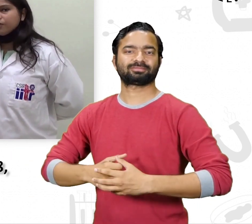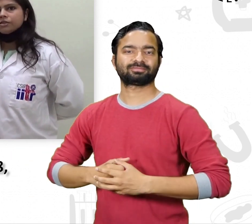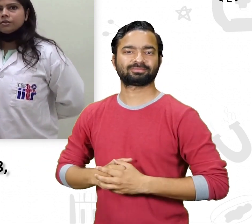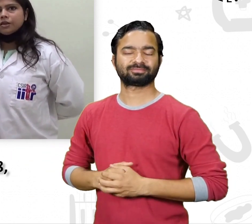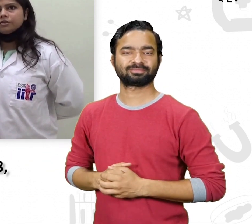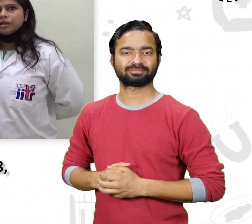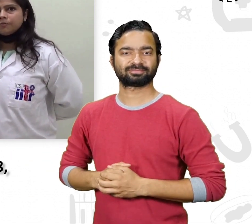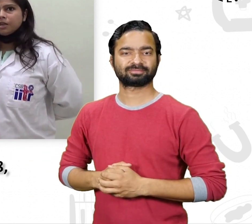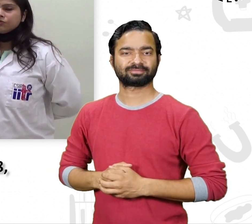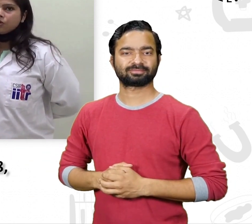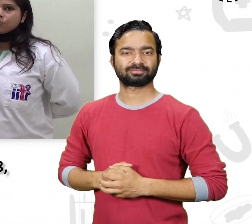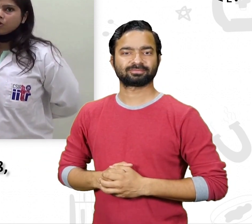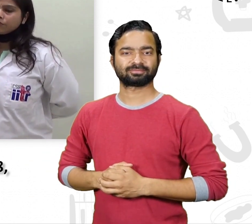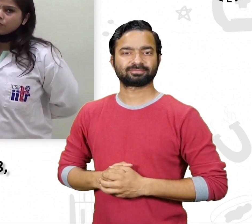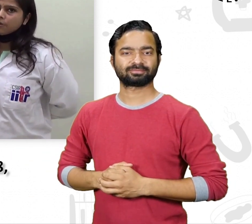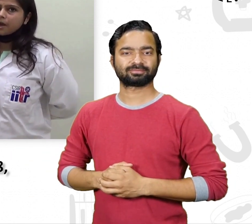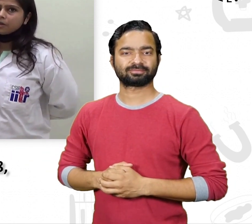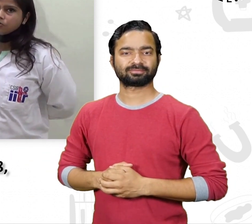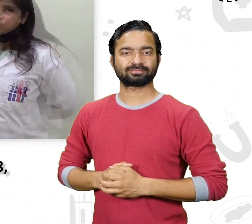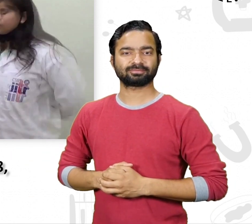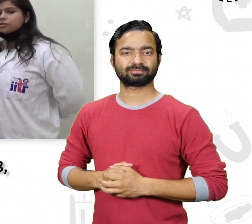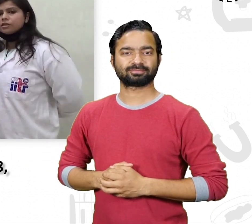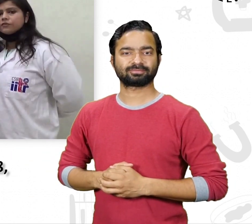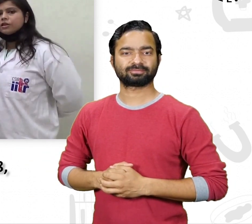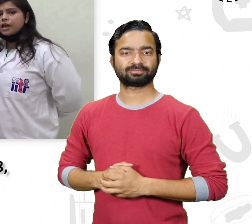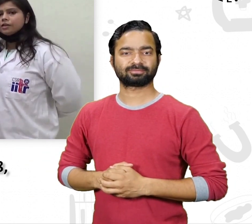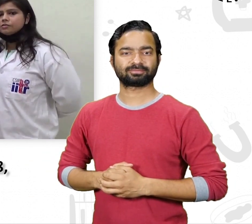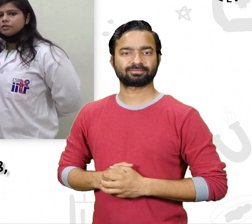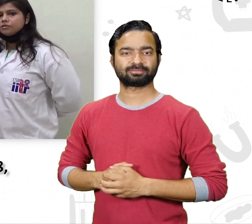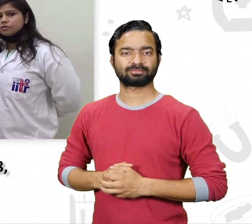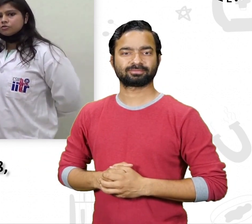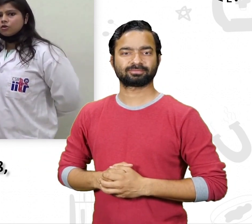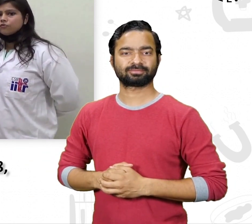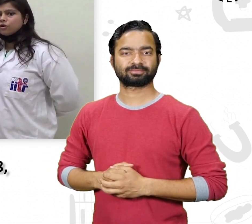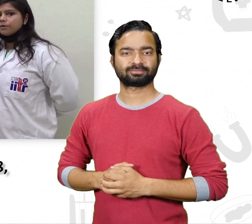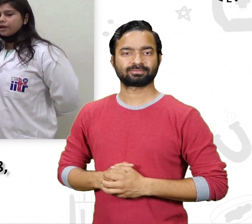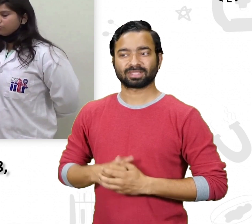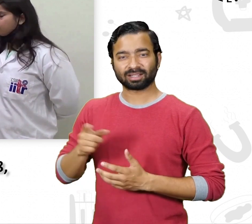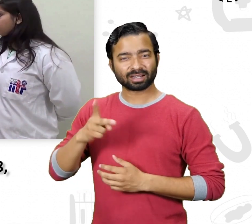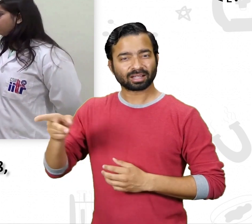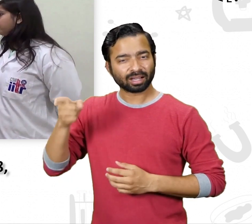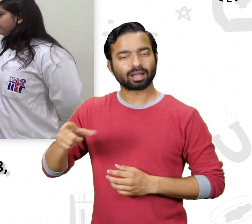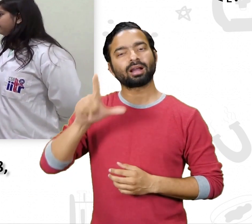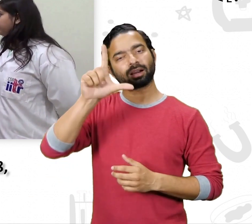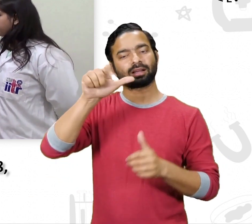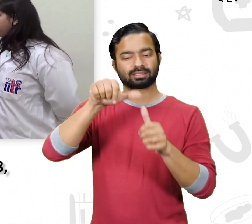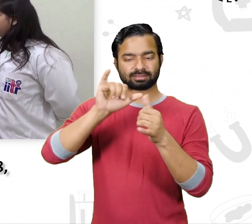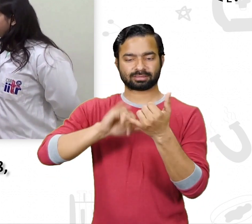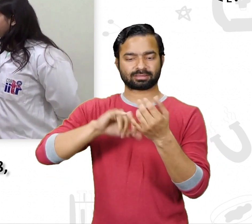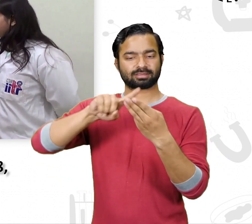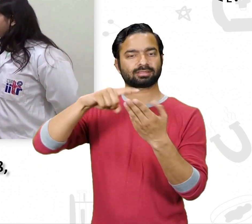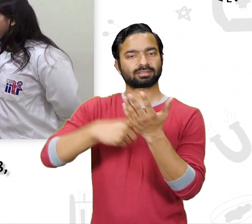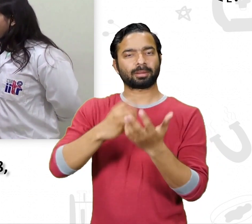how we generate the image from confocal microscope. 7 lines in this confocal microscope, which